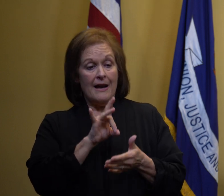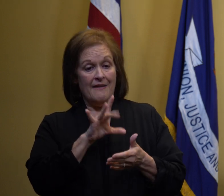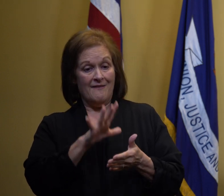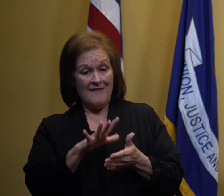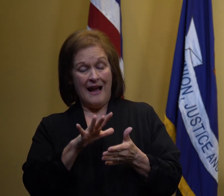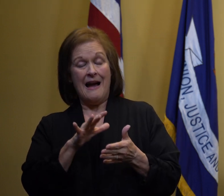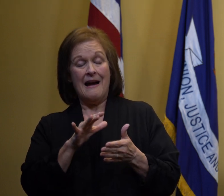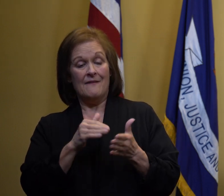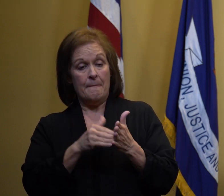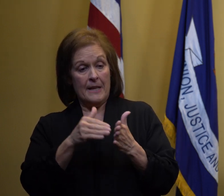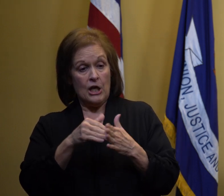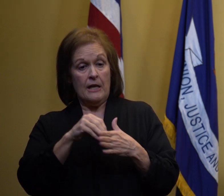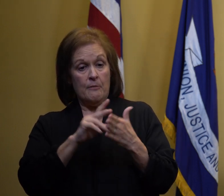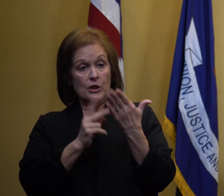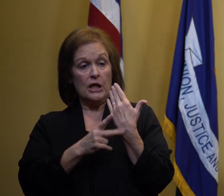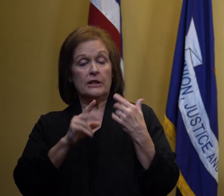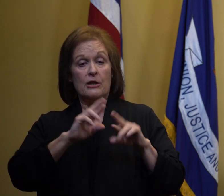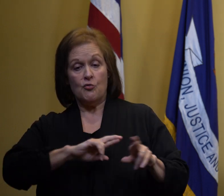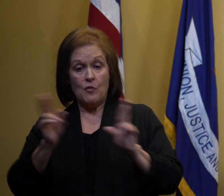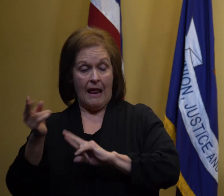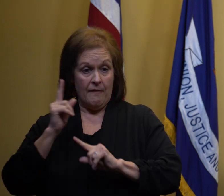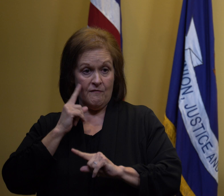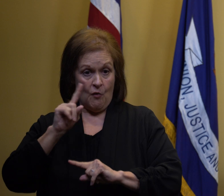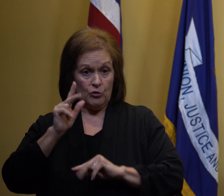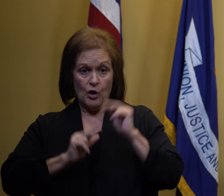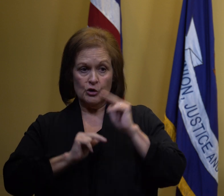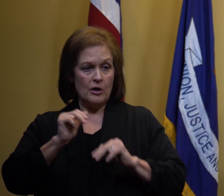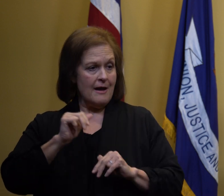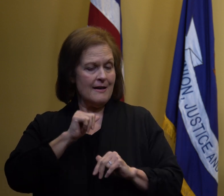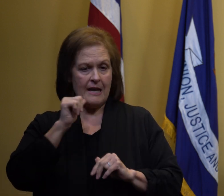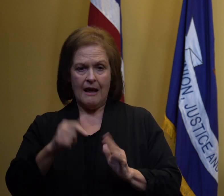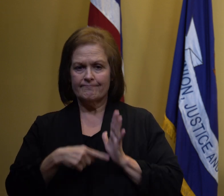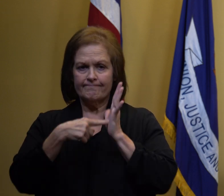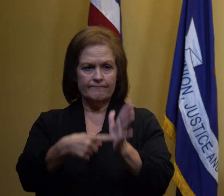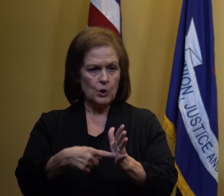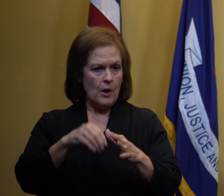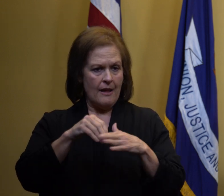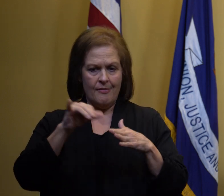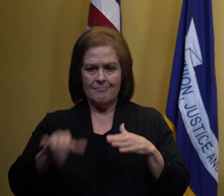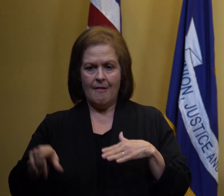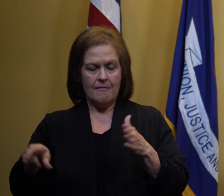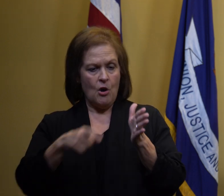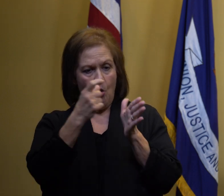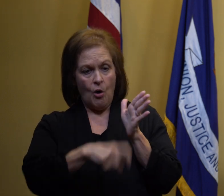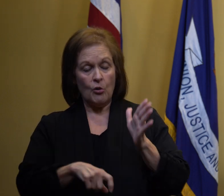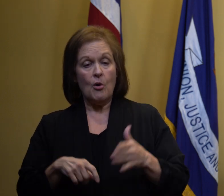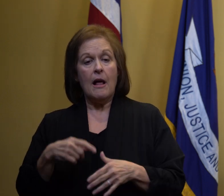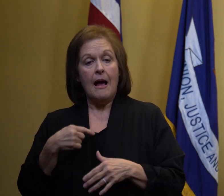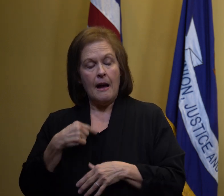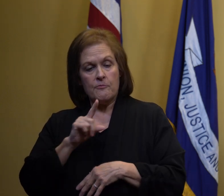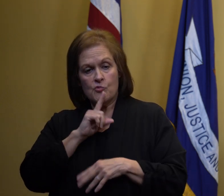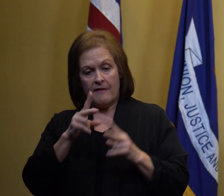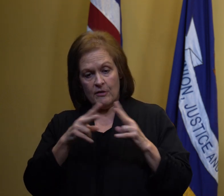million in projects that are ready for construction, were not highlighted at all in the article. I am